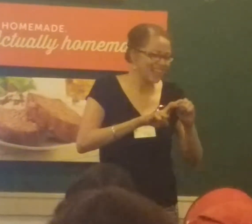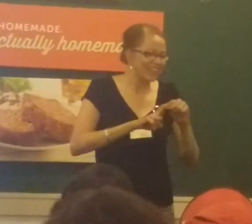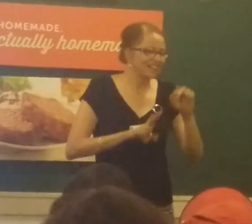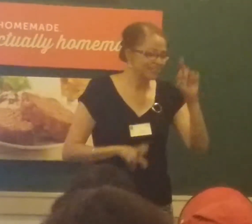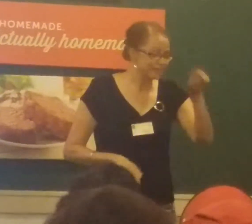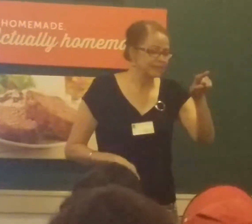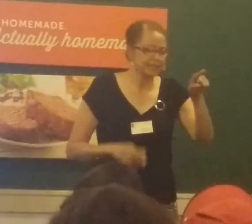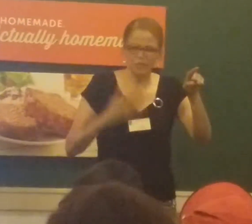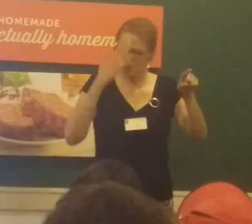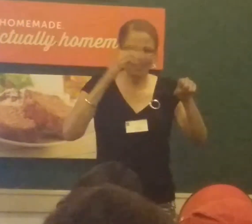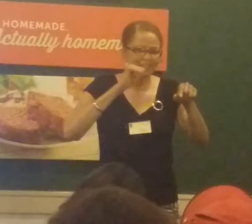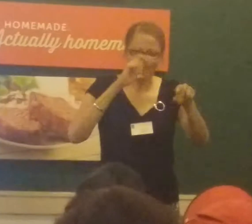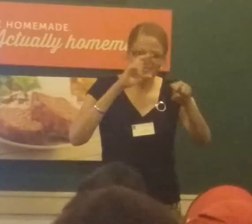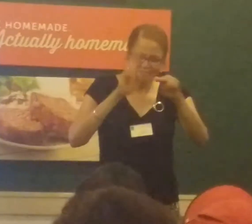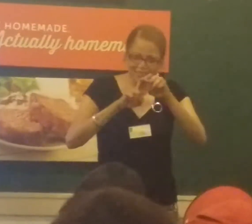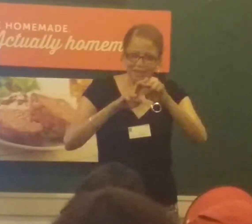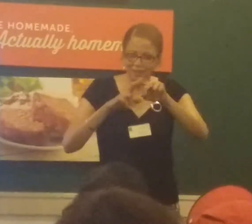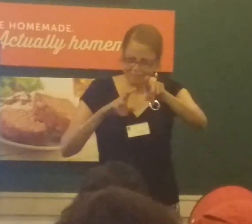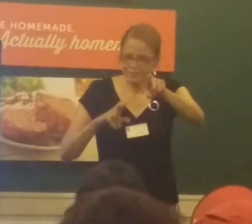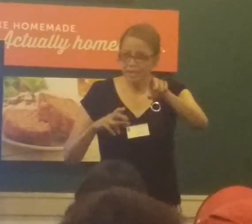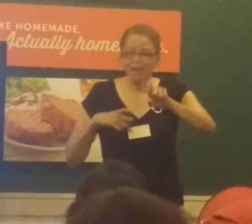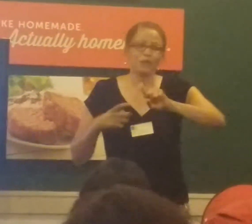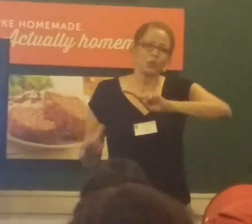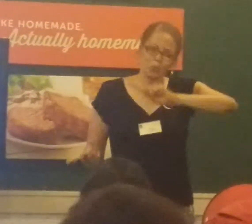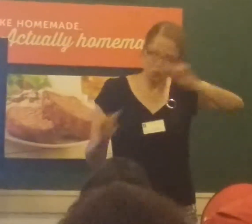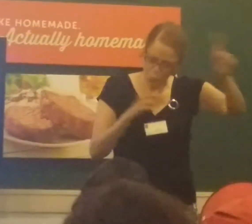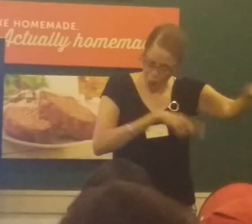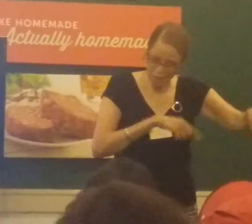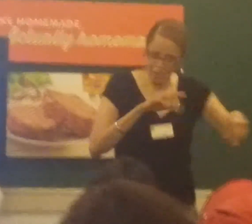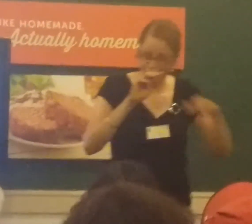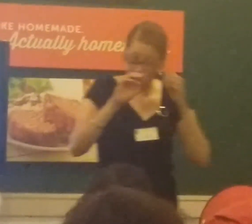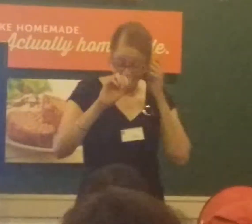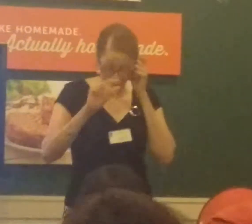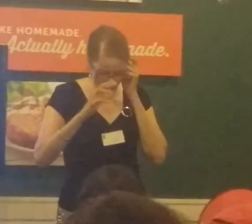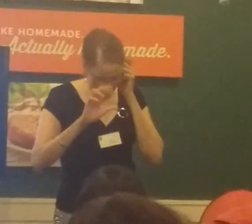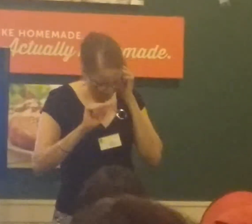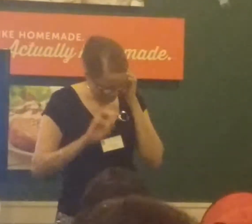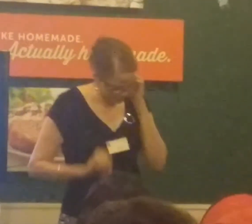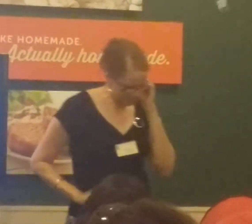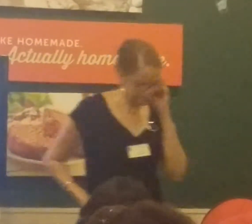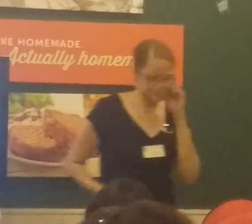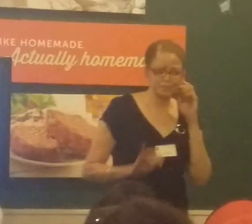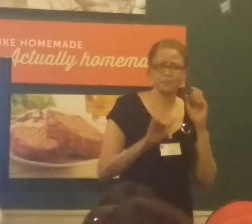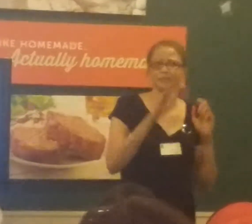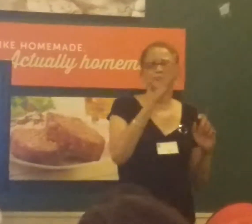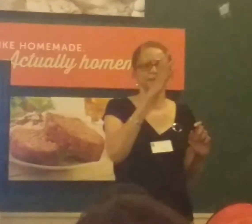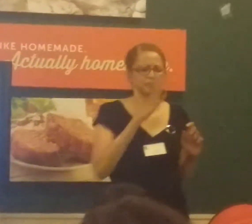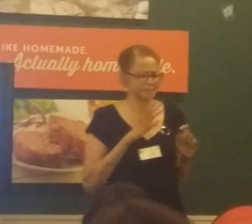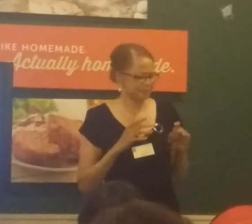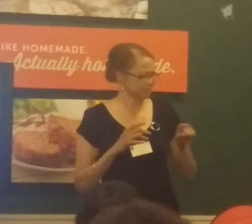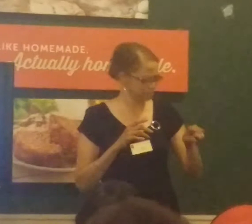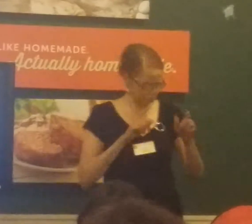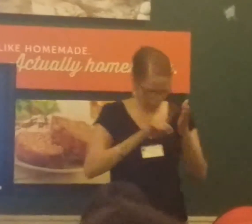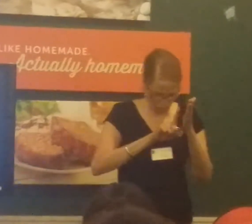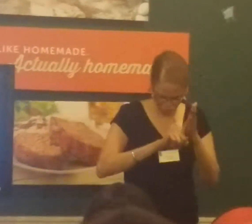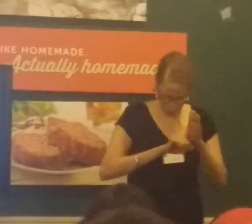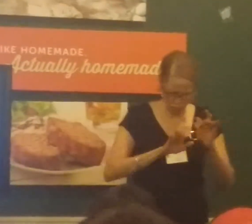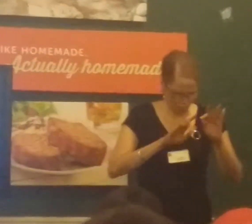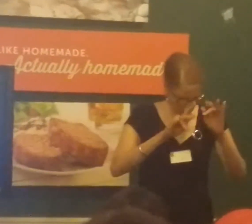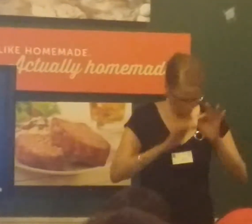It's not a fun experience going. You know it's not fun, right? I had to go and have the mammogram. And the nurse,